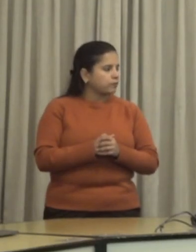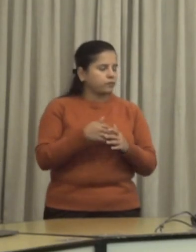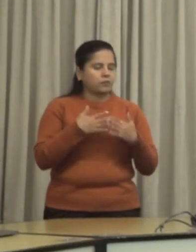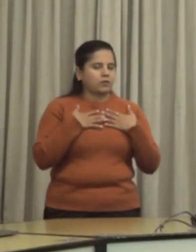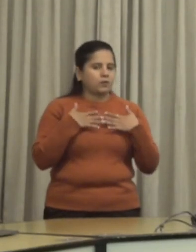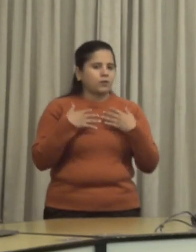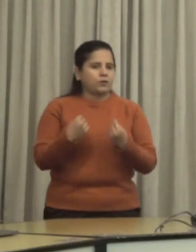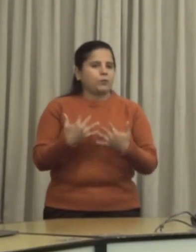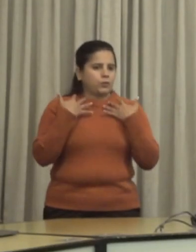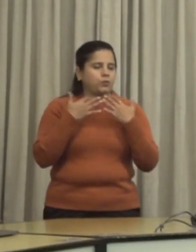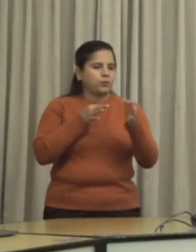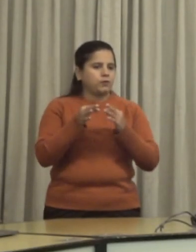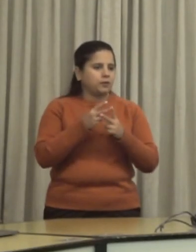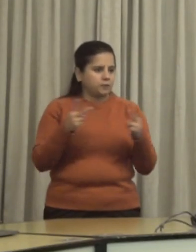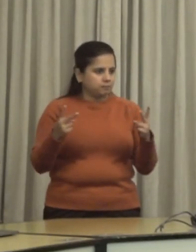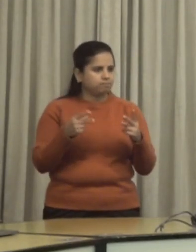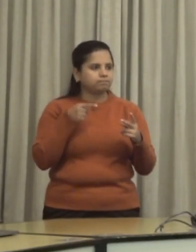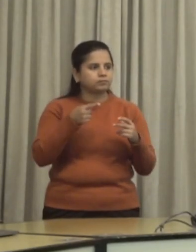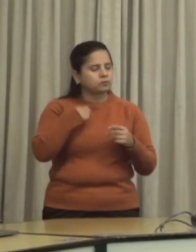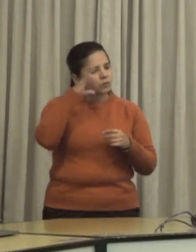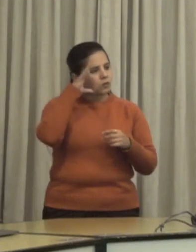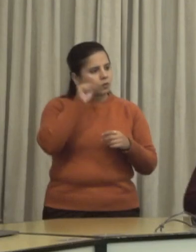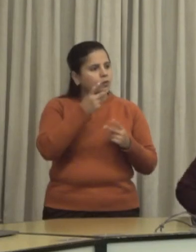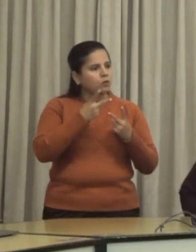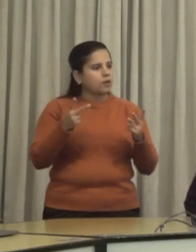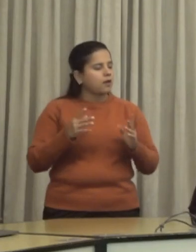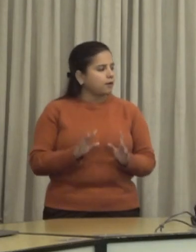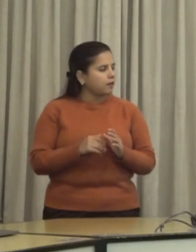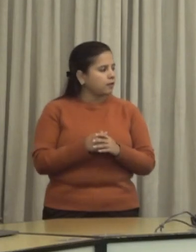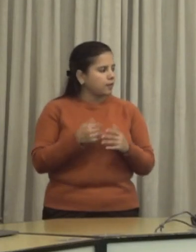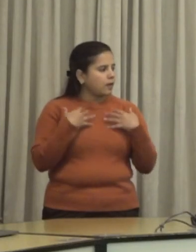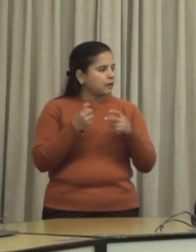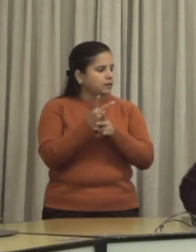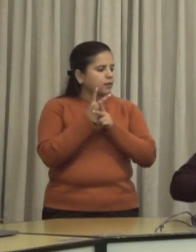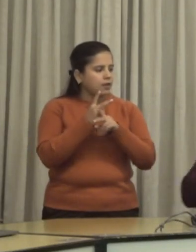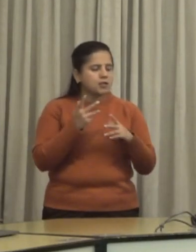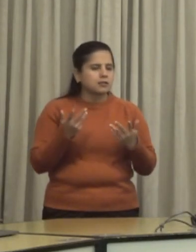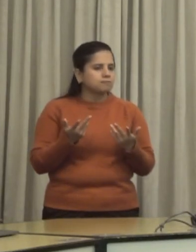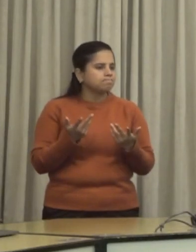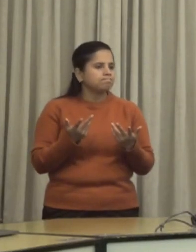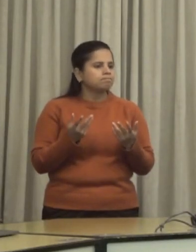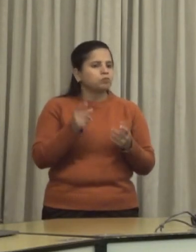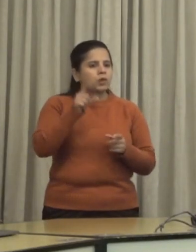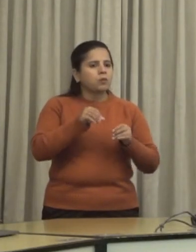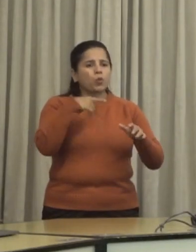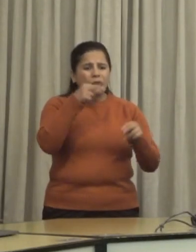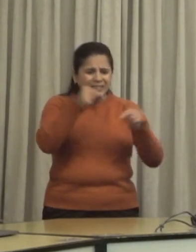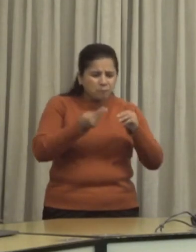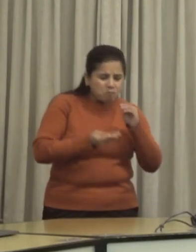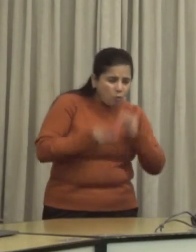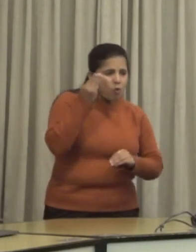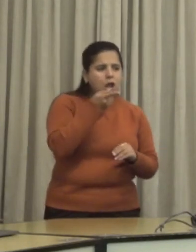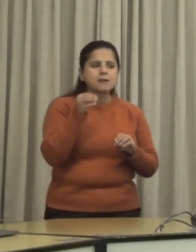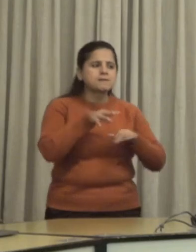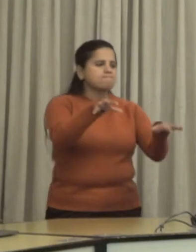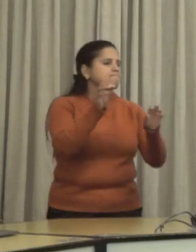moving description and, sobering reminder of the fact that healthcare doesn't get to the people who need it the most.